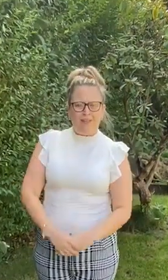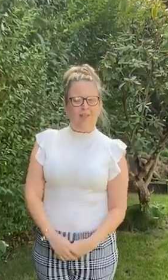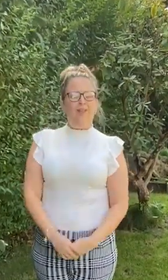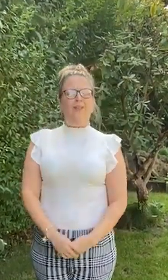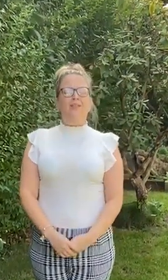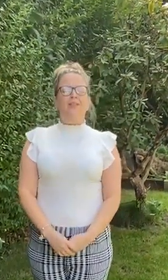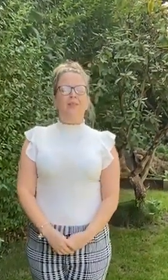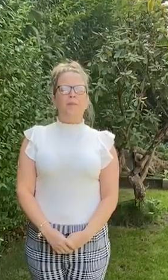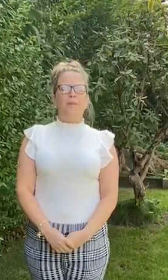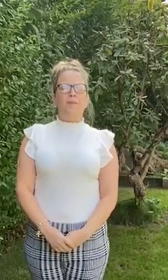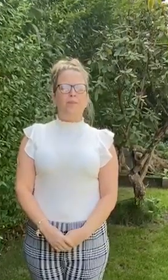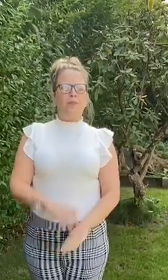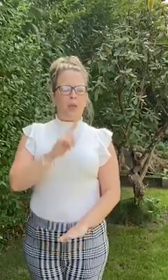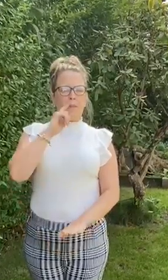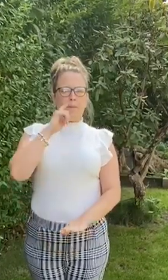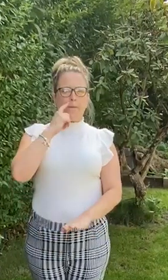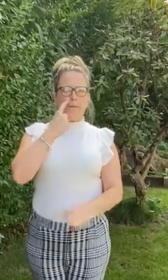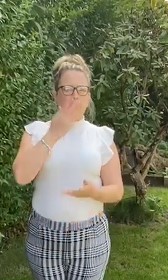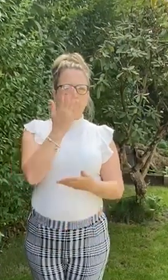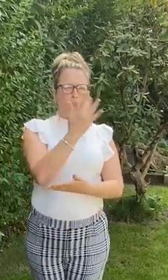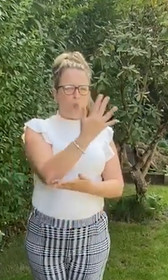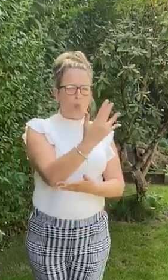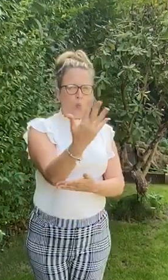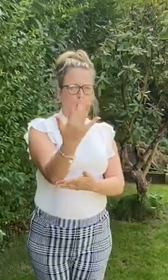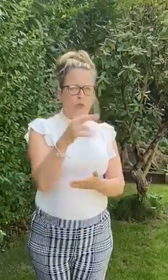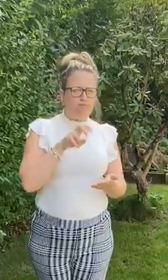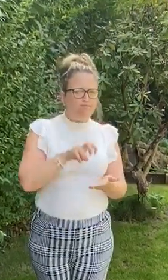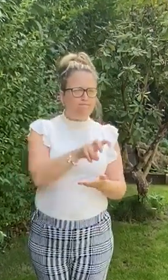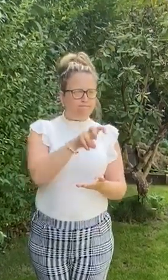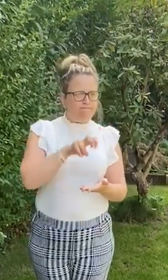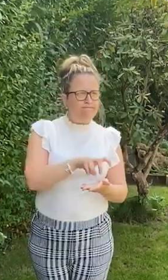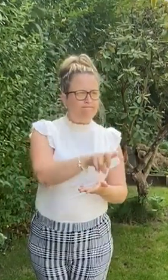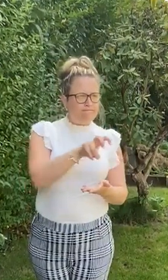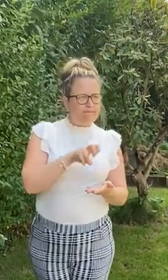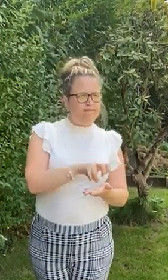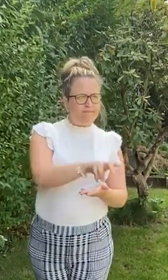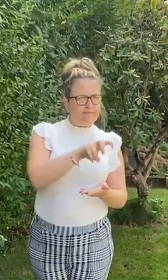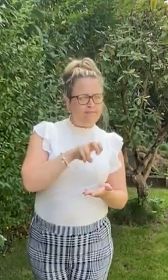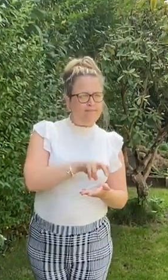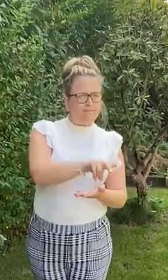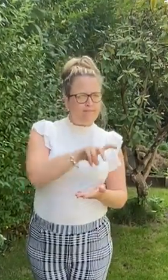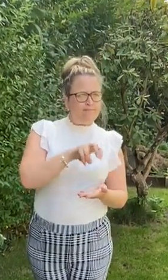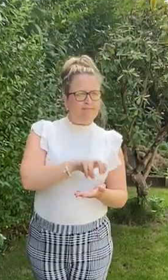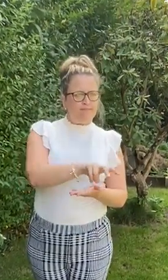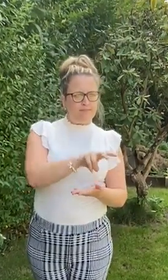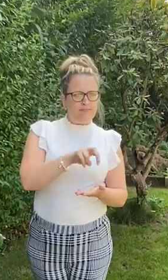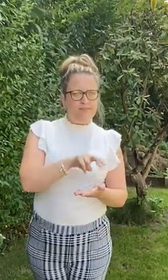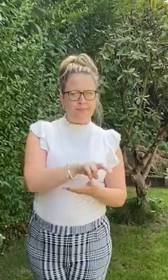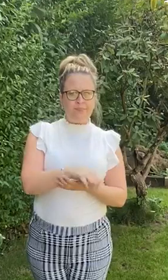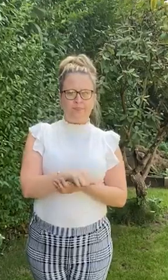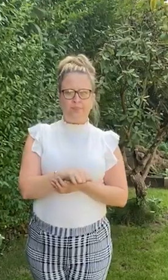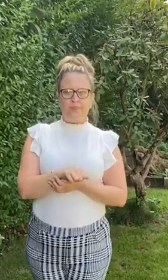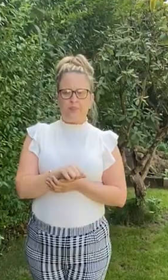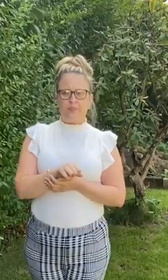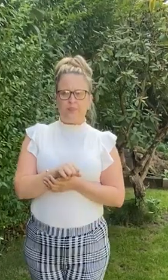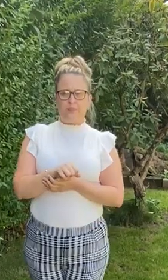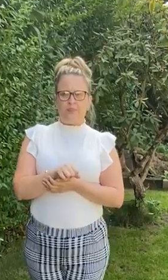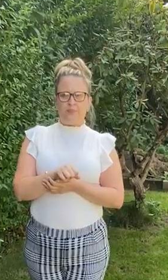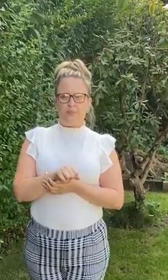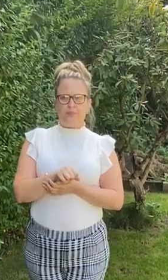On went the mouse through the deep dark wood. A snake saw the mouse. And the mouse looked